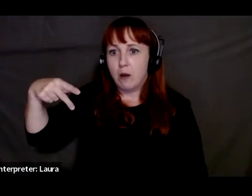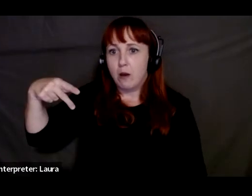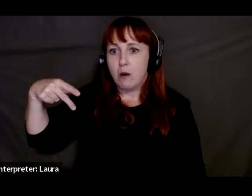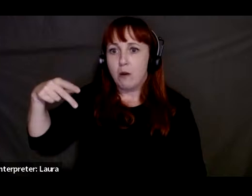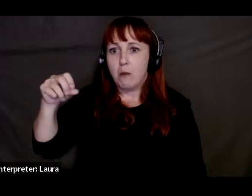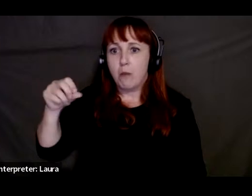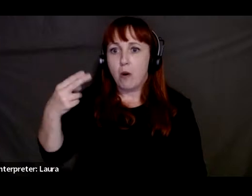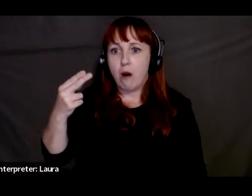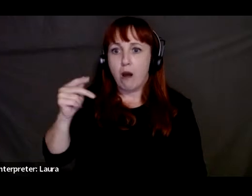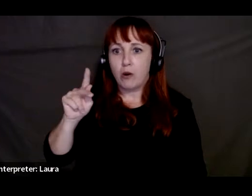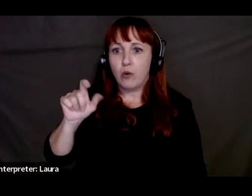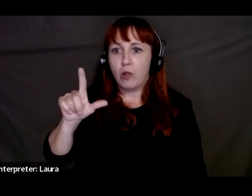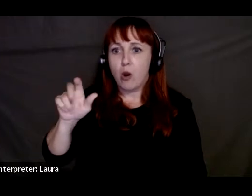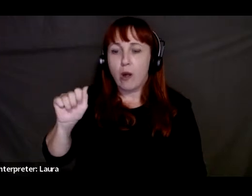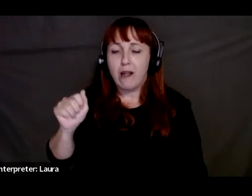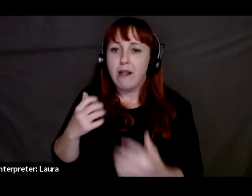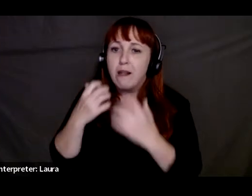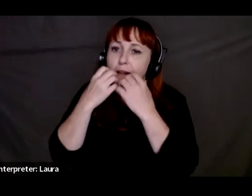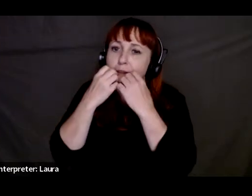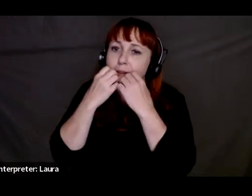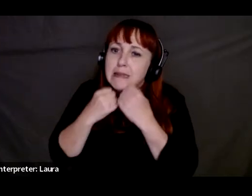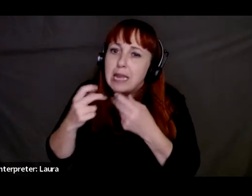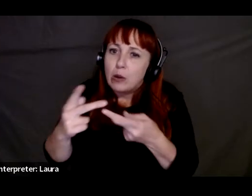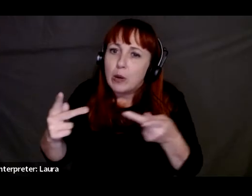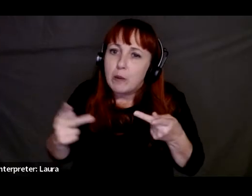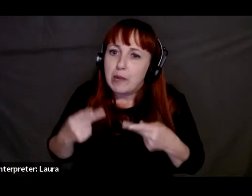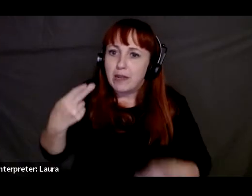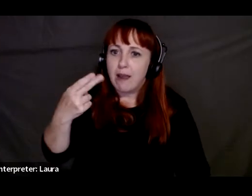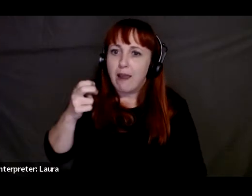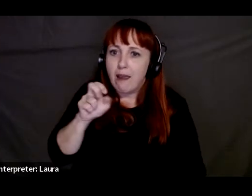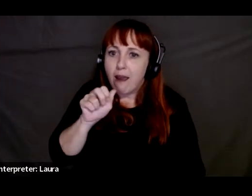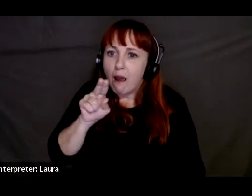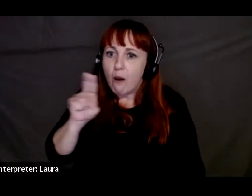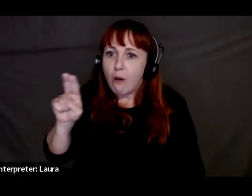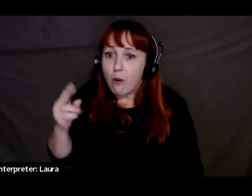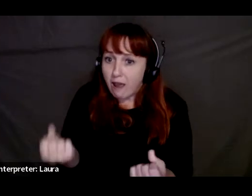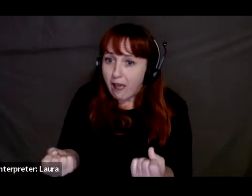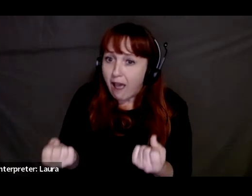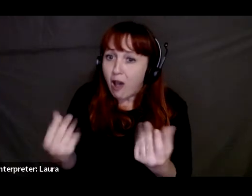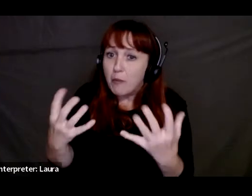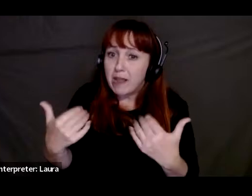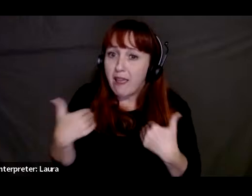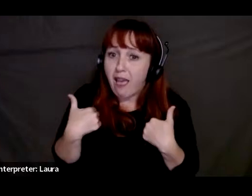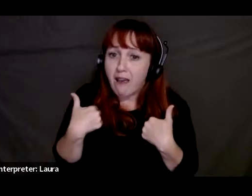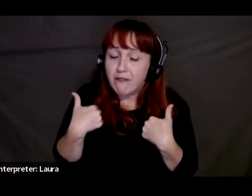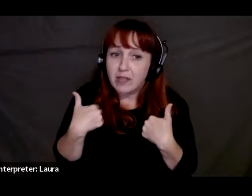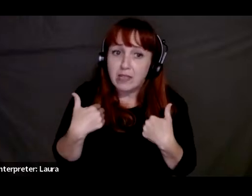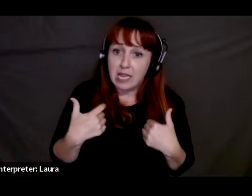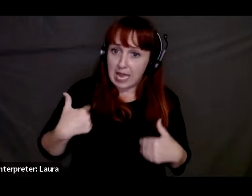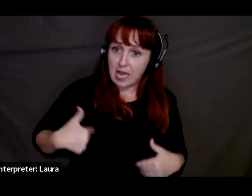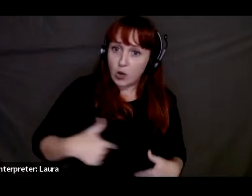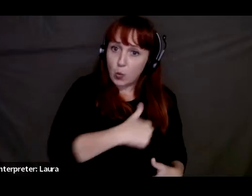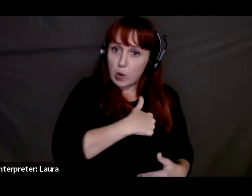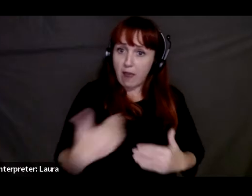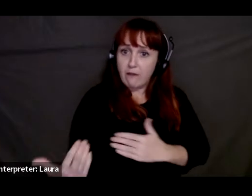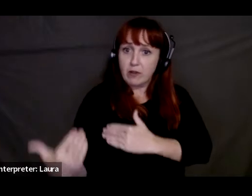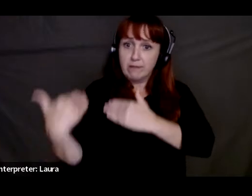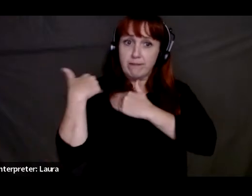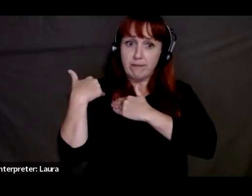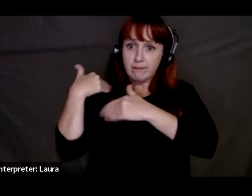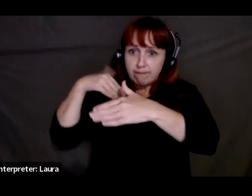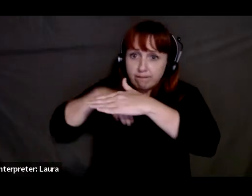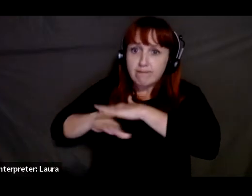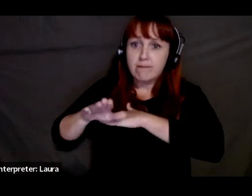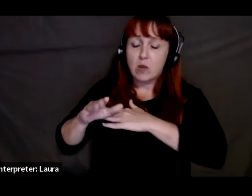you know how many heiaus in there, brother? And you know, we gotta go in there. We do